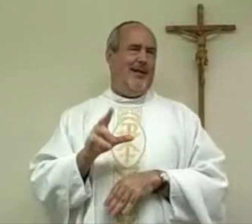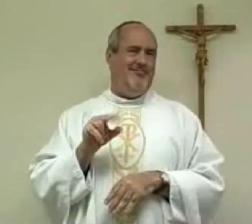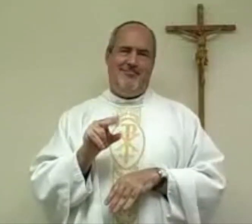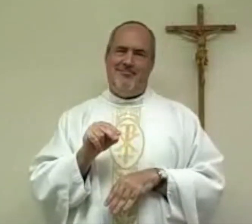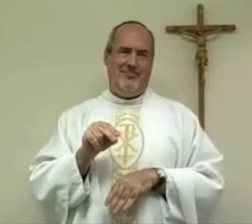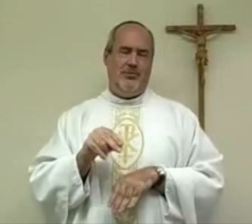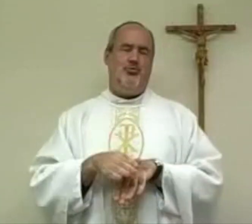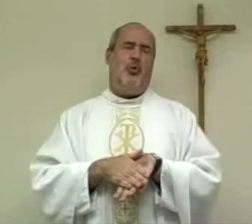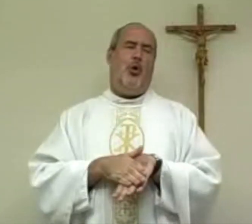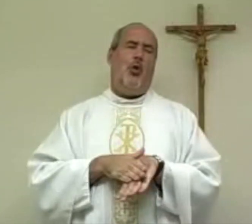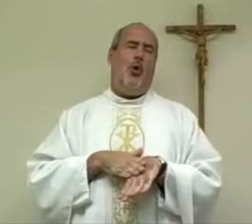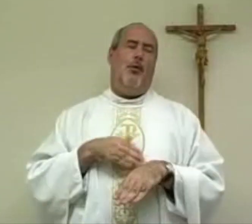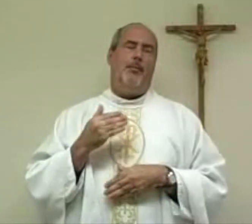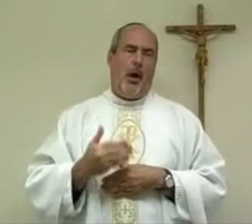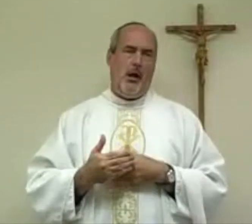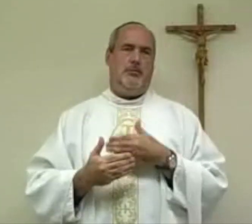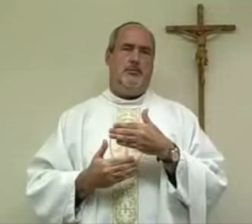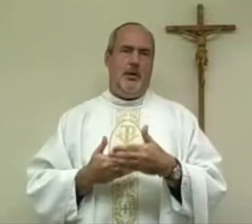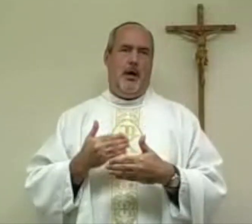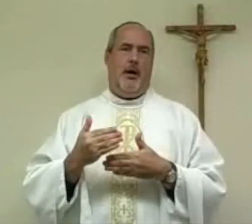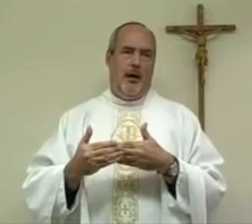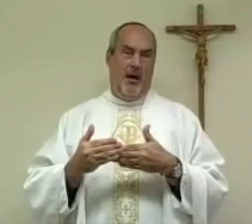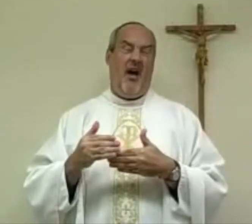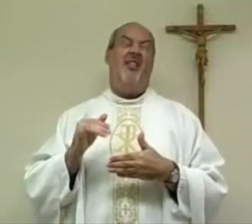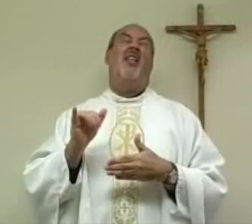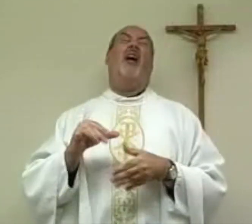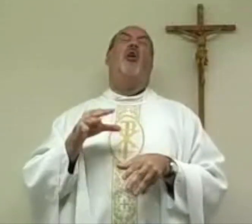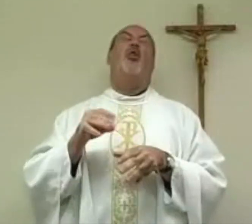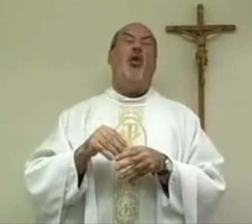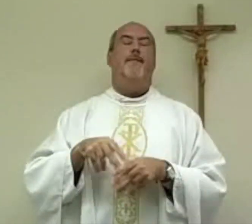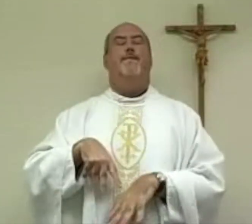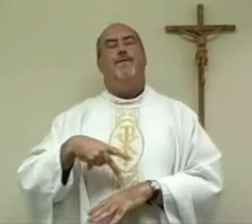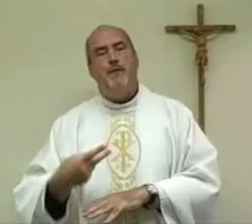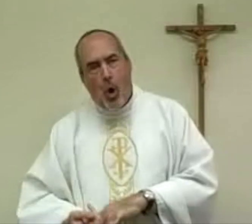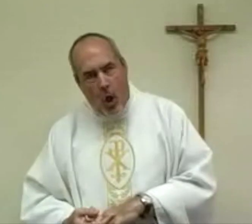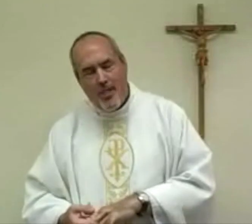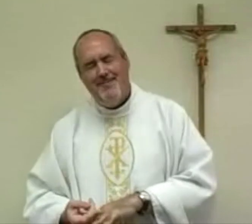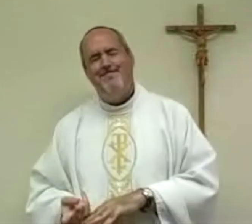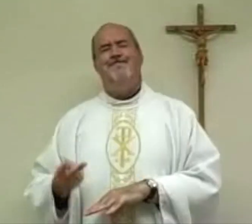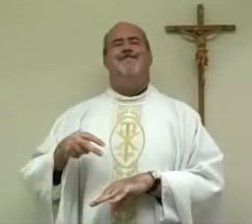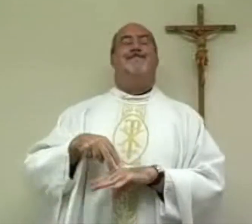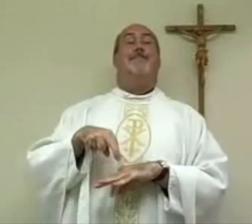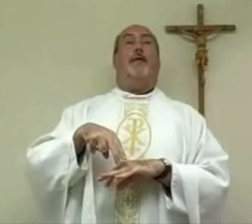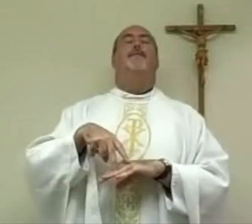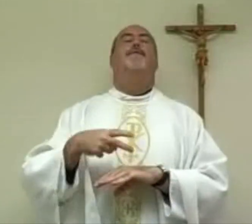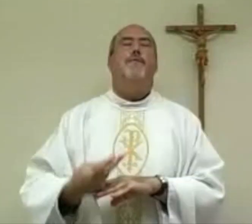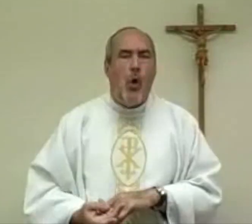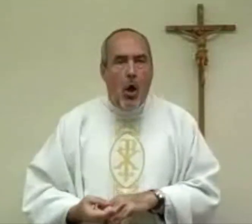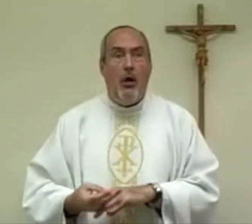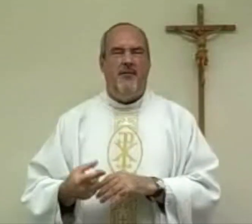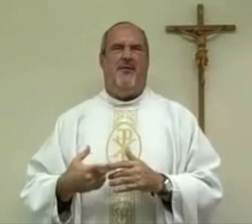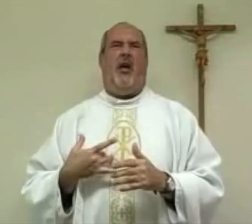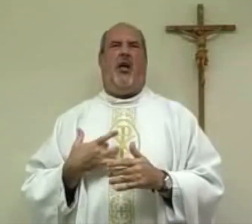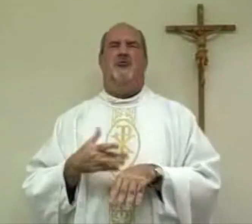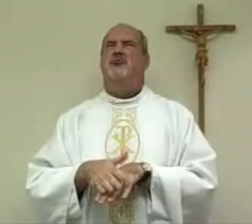holy doesn't happen overnight. It's a long, slow process. And that includes falling down and getting